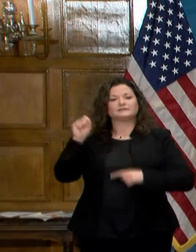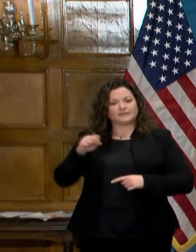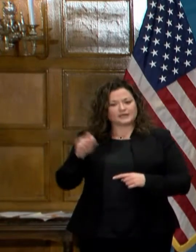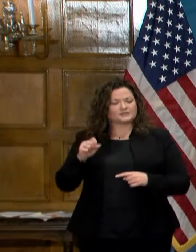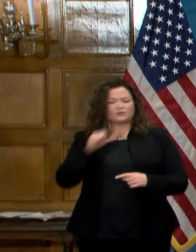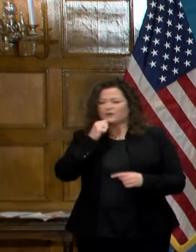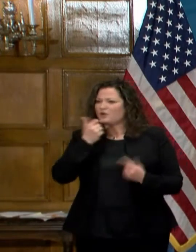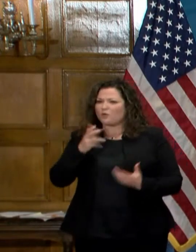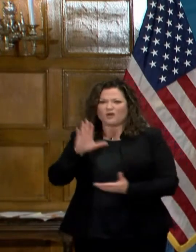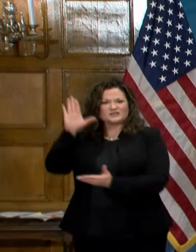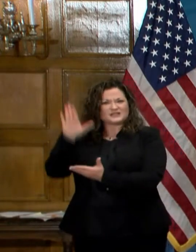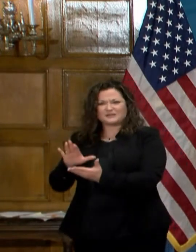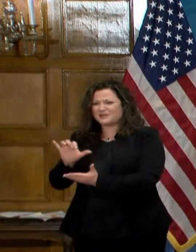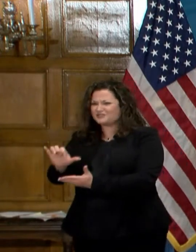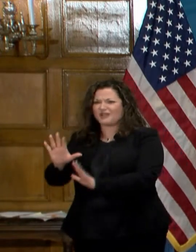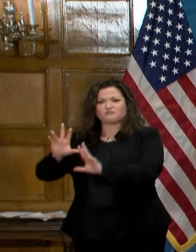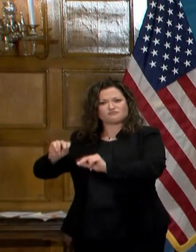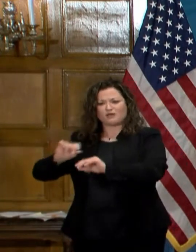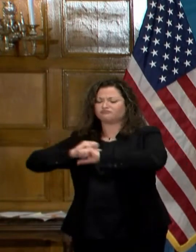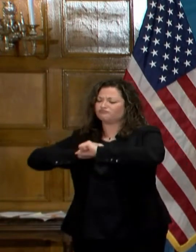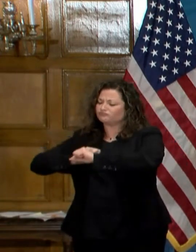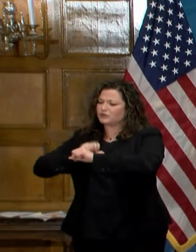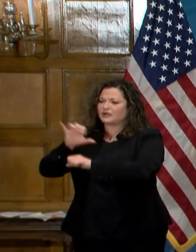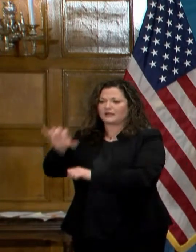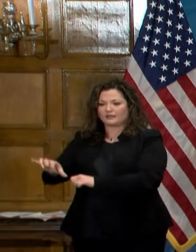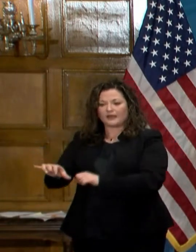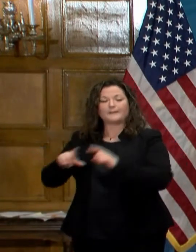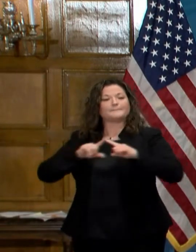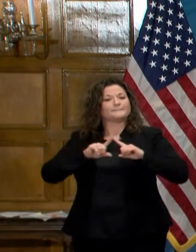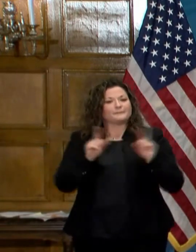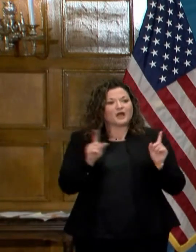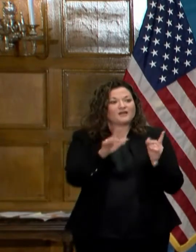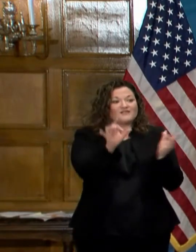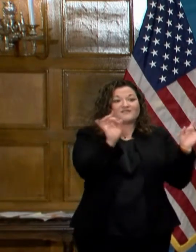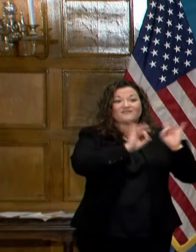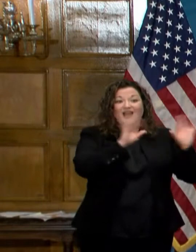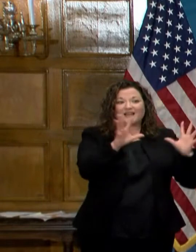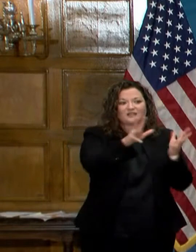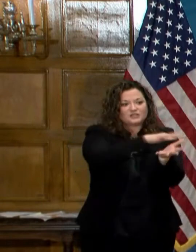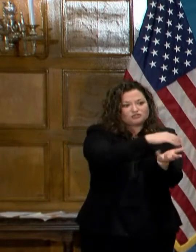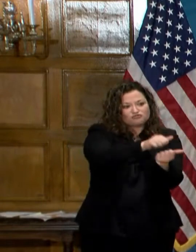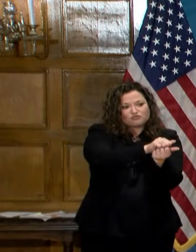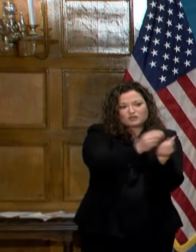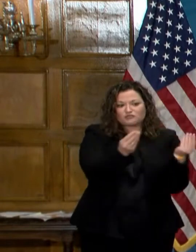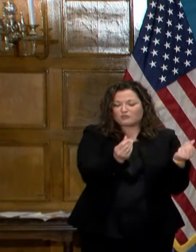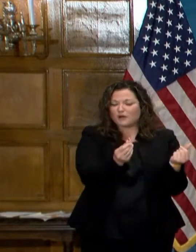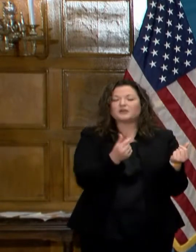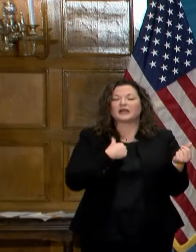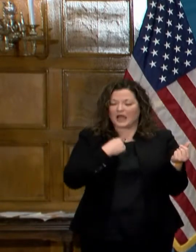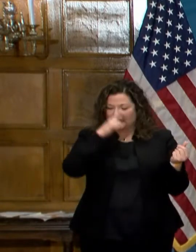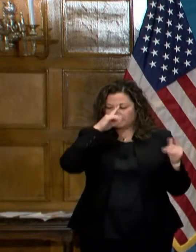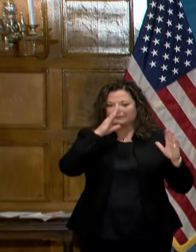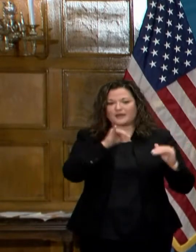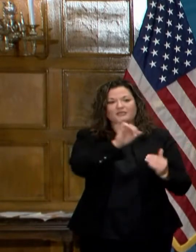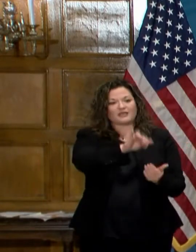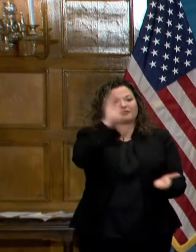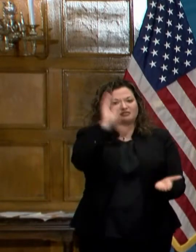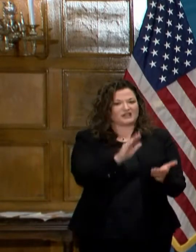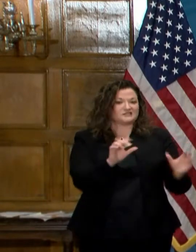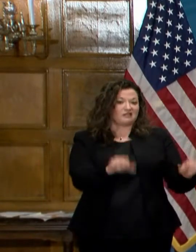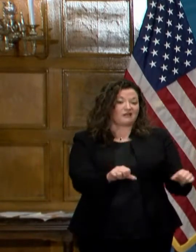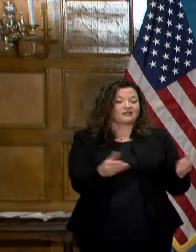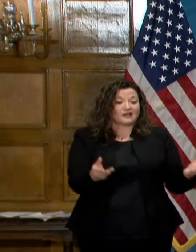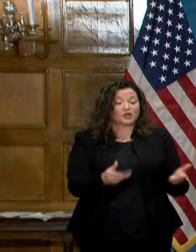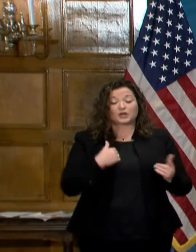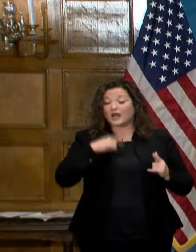acts or other destruction of property, I expect that to be less likely here, and I hope that's the case. But